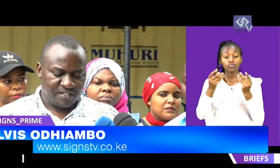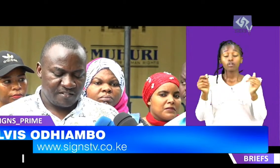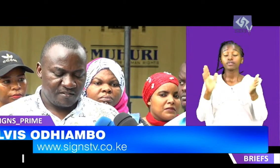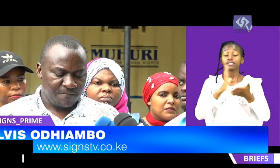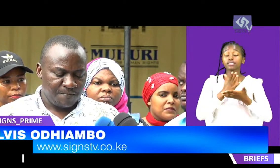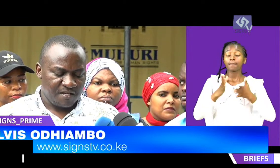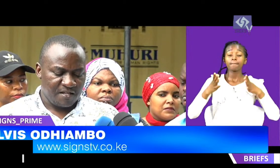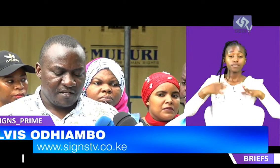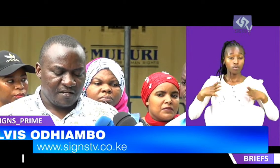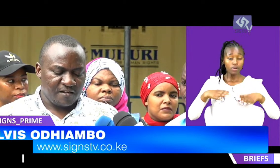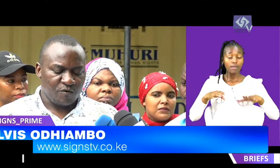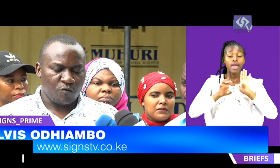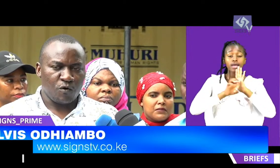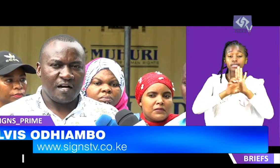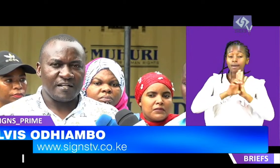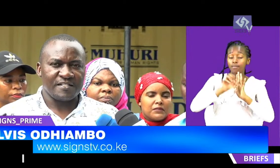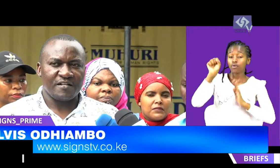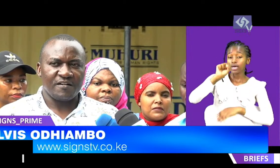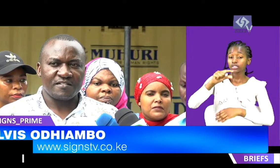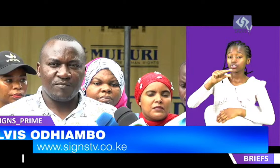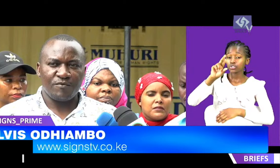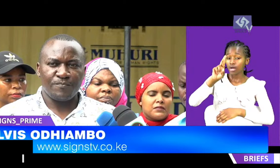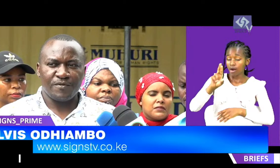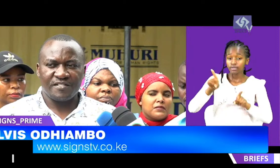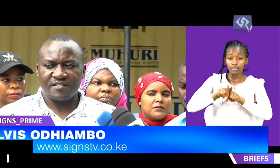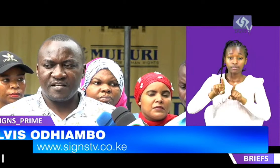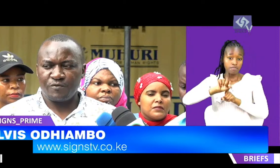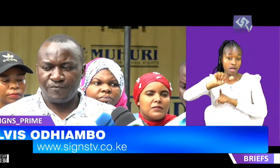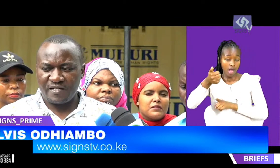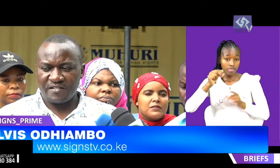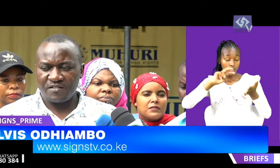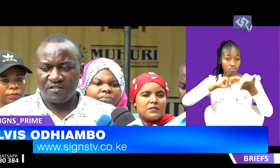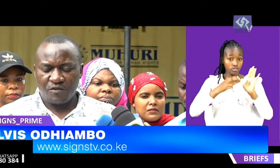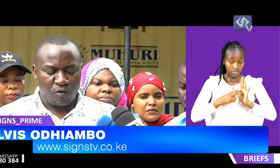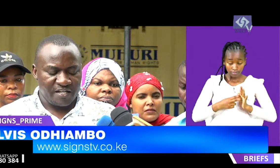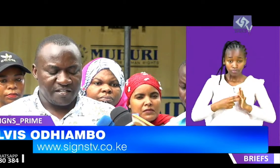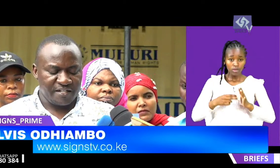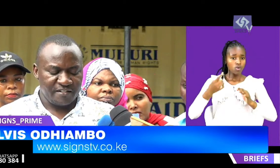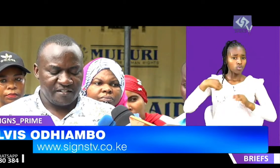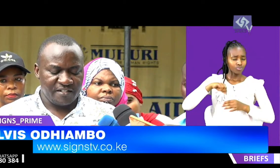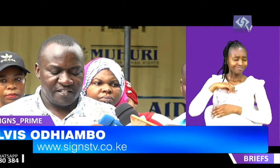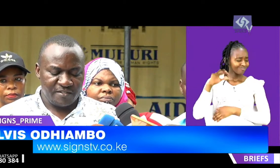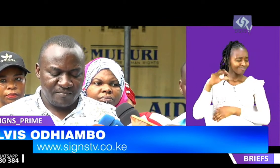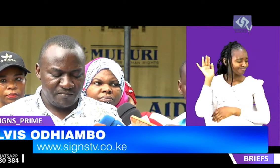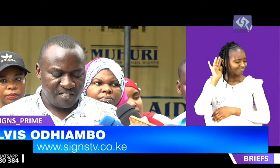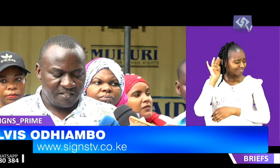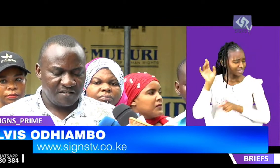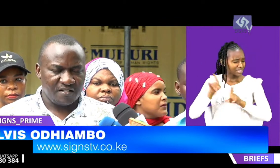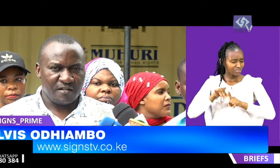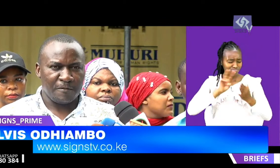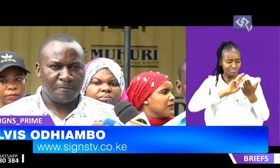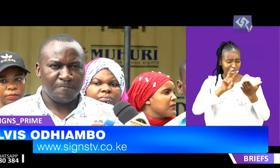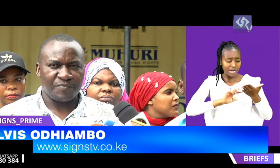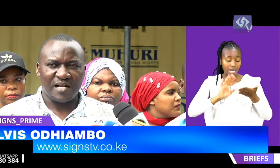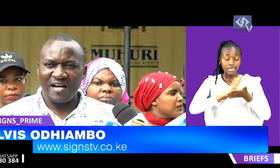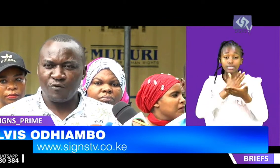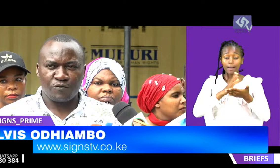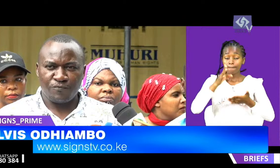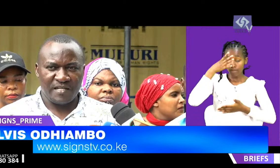projects, and some of the policies that we felt were irredeemably out of